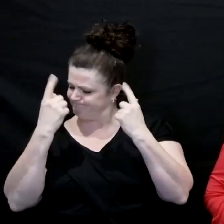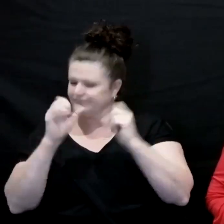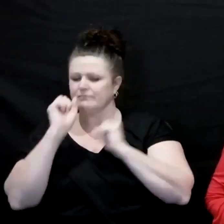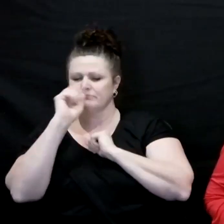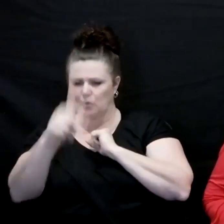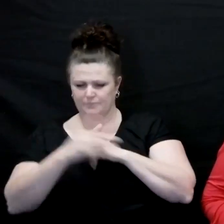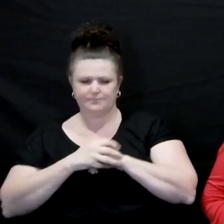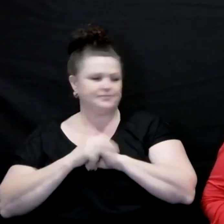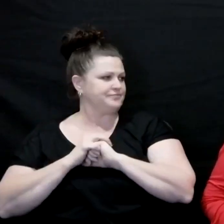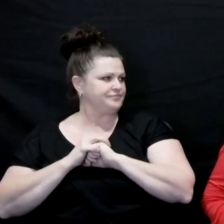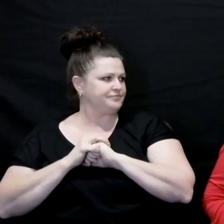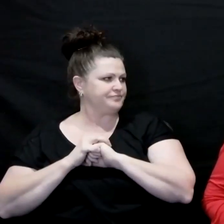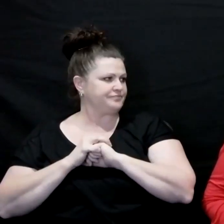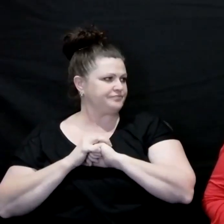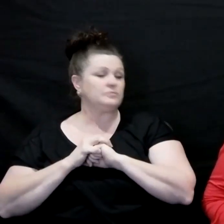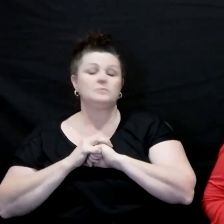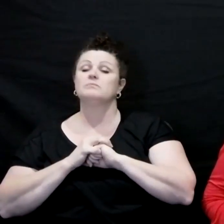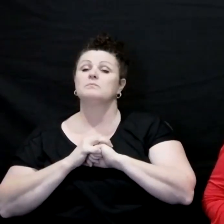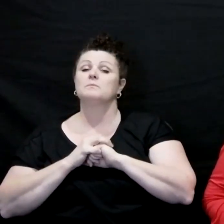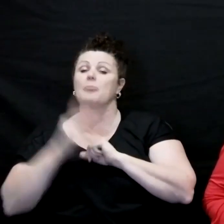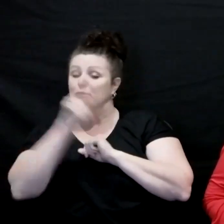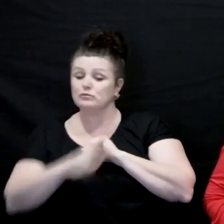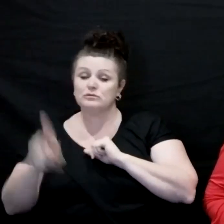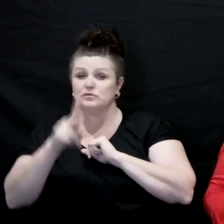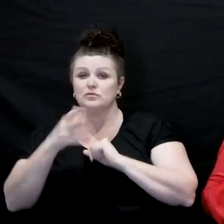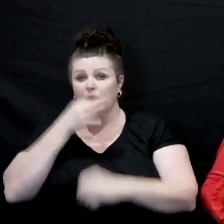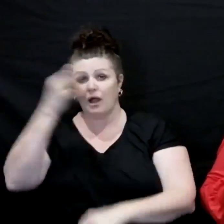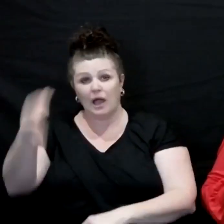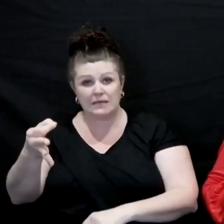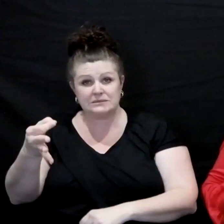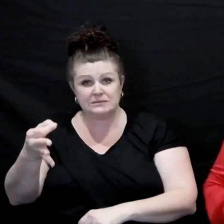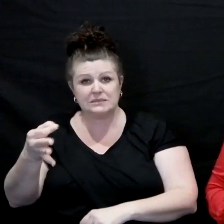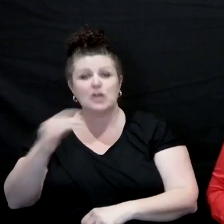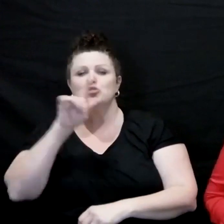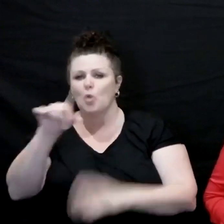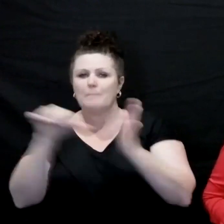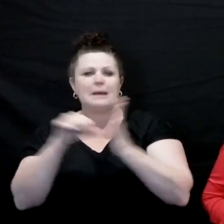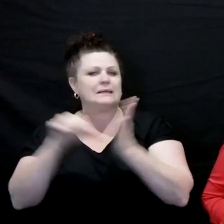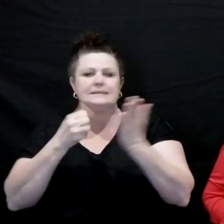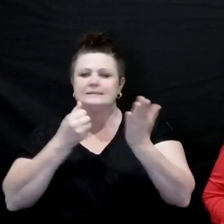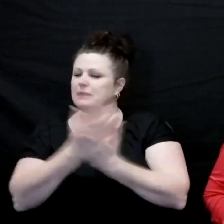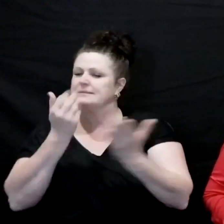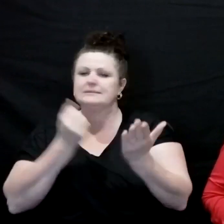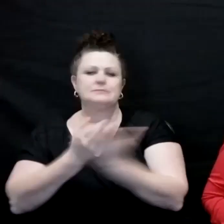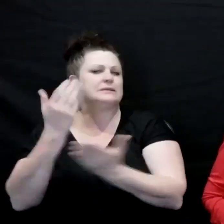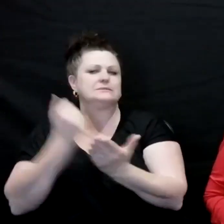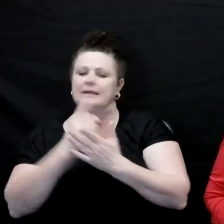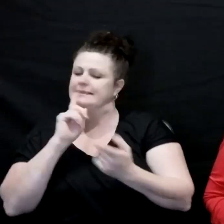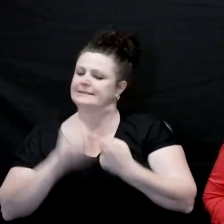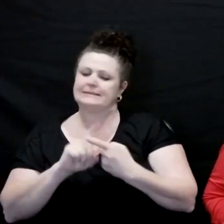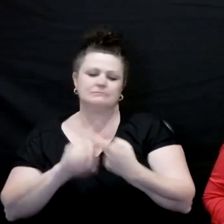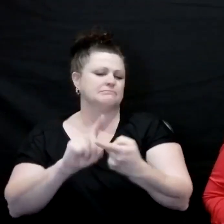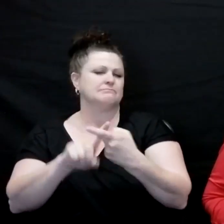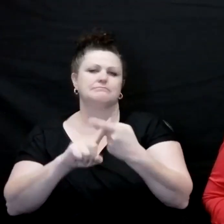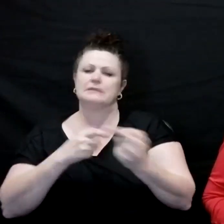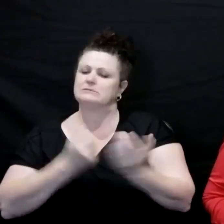So when you have a review request in, keep spending your funds. Keep using